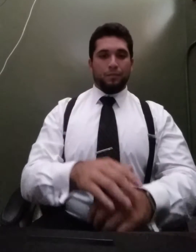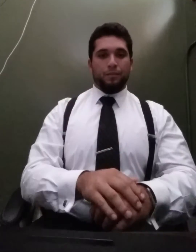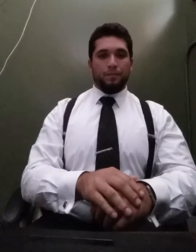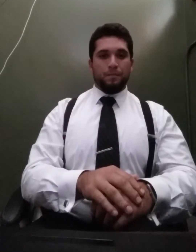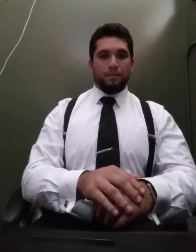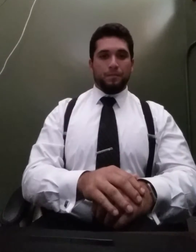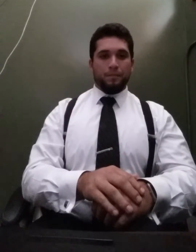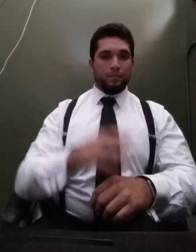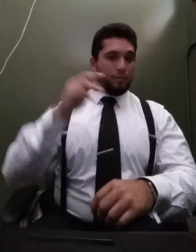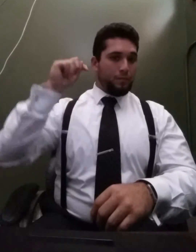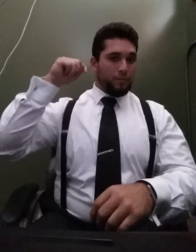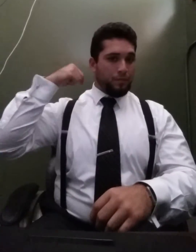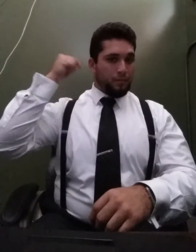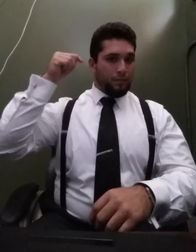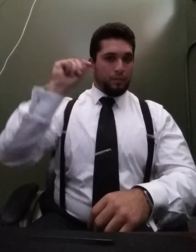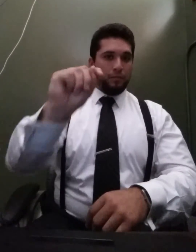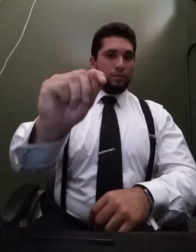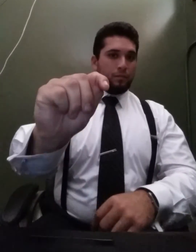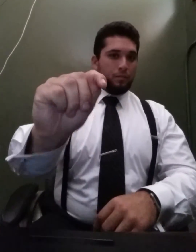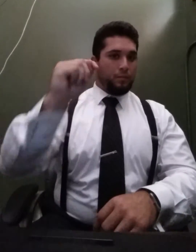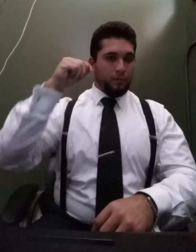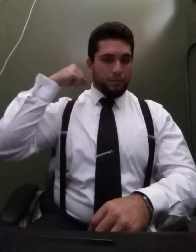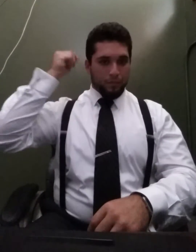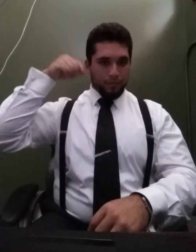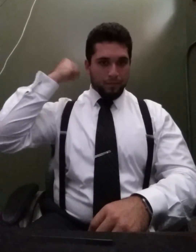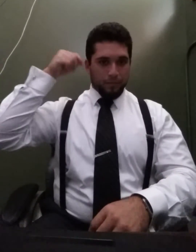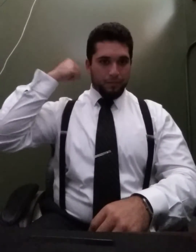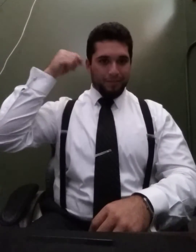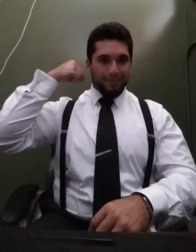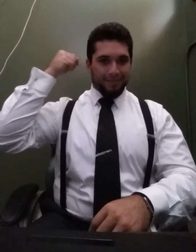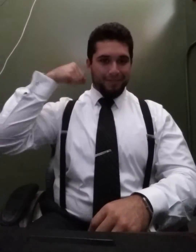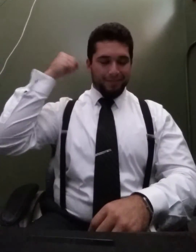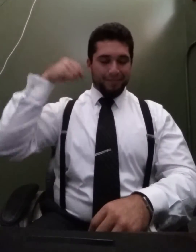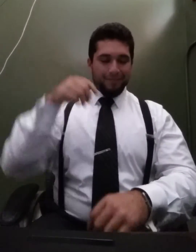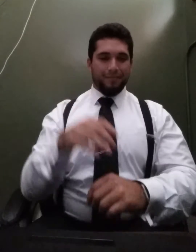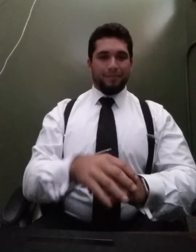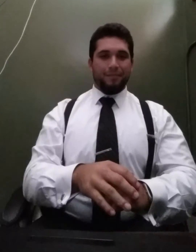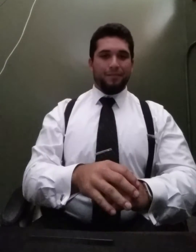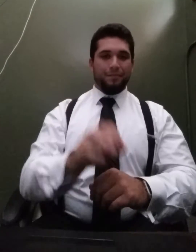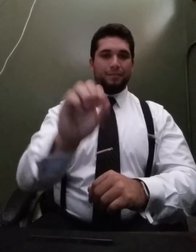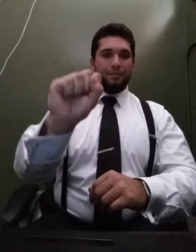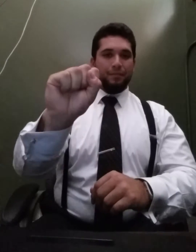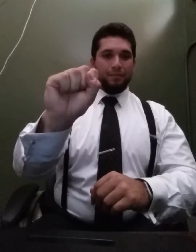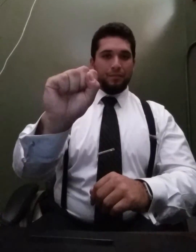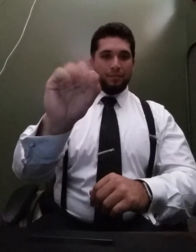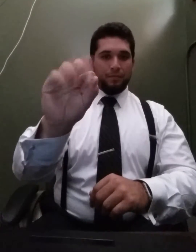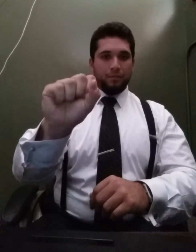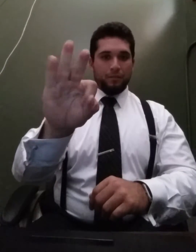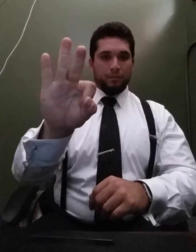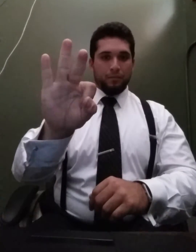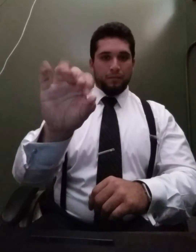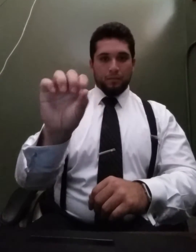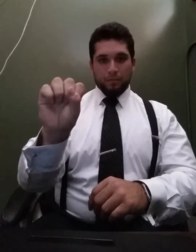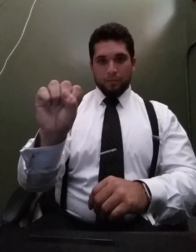When it takes over 365 and 1/4 days to go around the sun, we call it a year. Right. The Earth itself is also